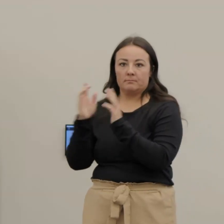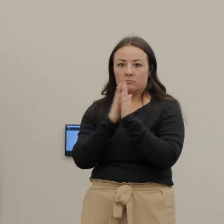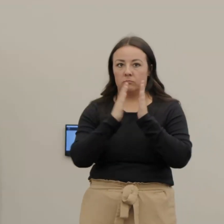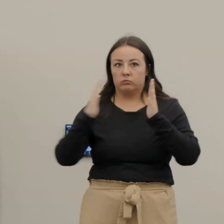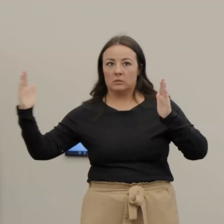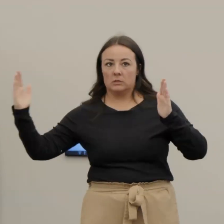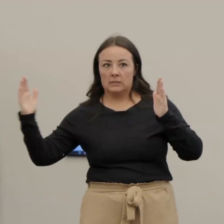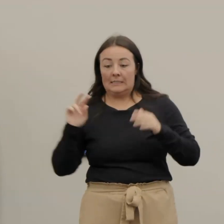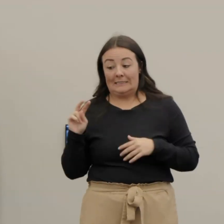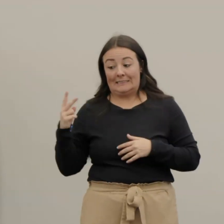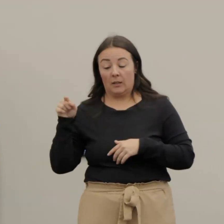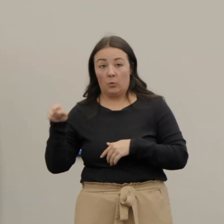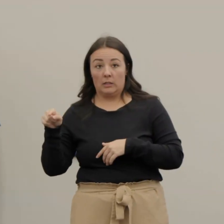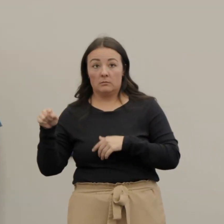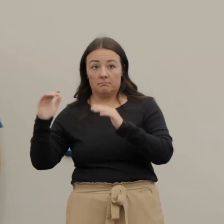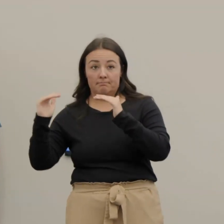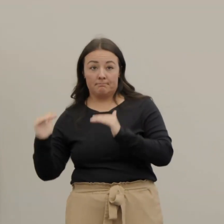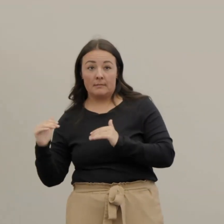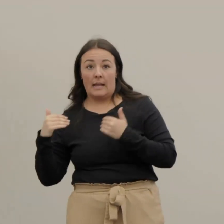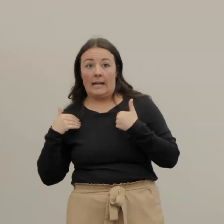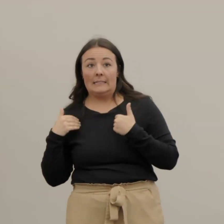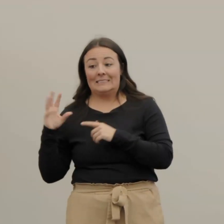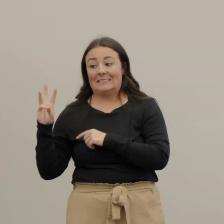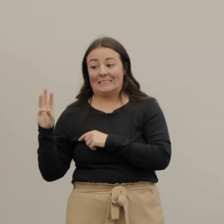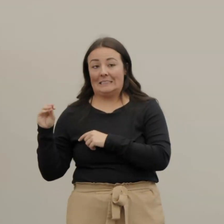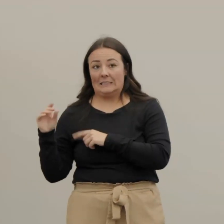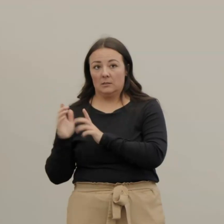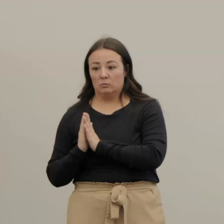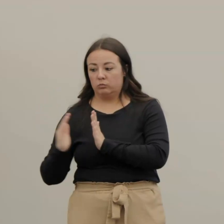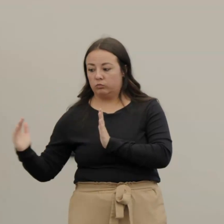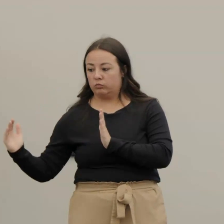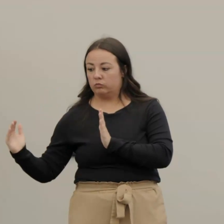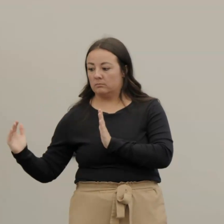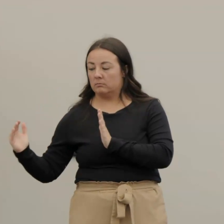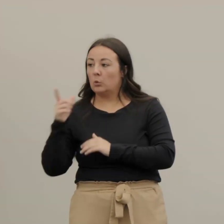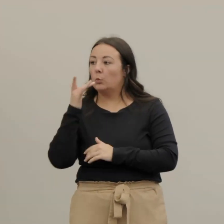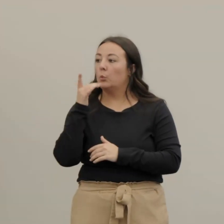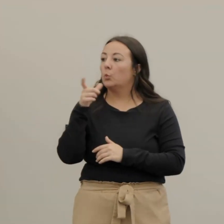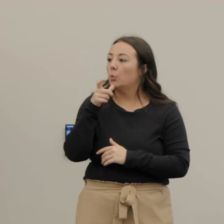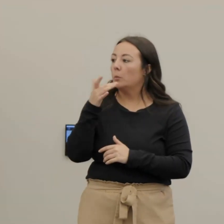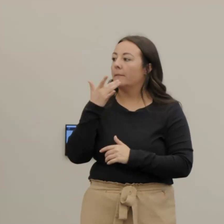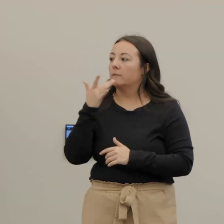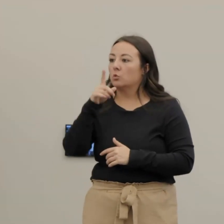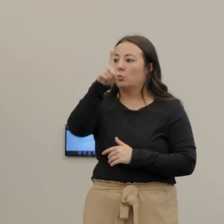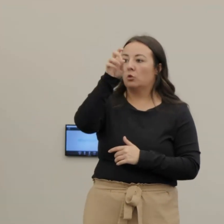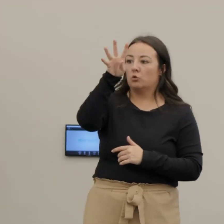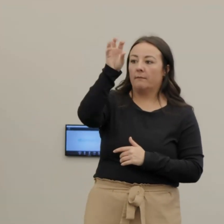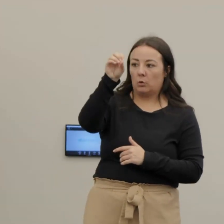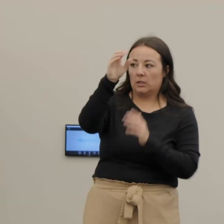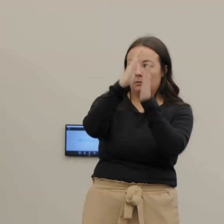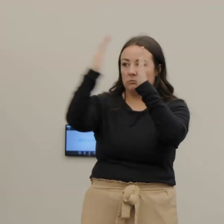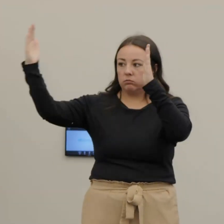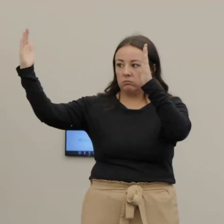has 60 characters wide. Who prefers reading 140 characters wide?